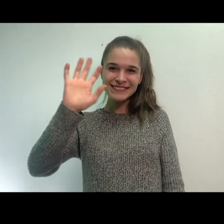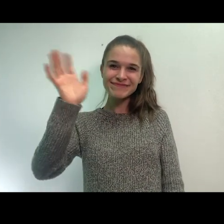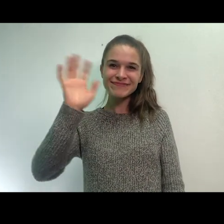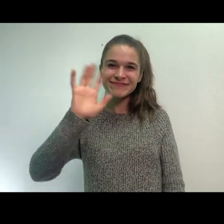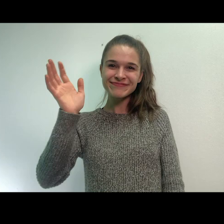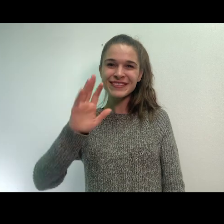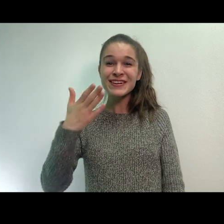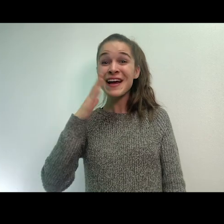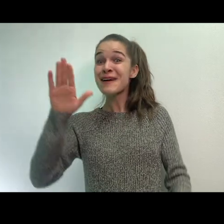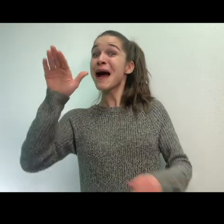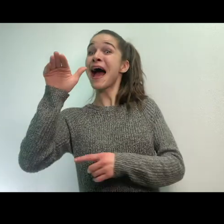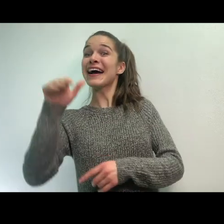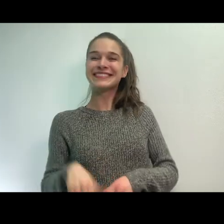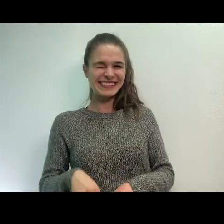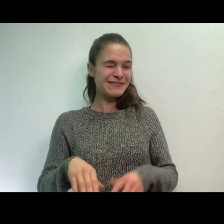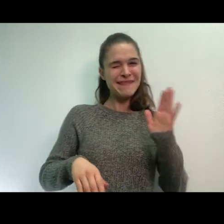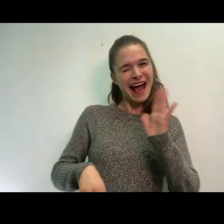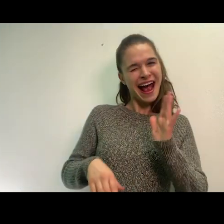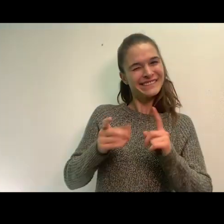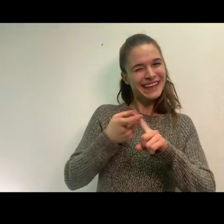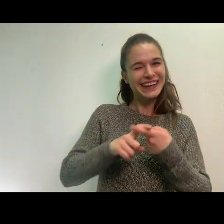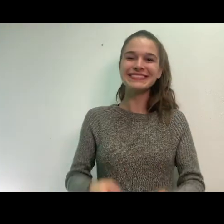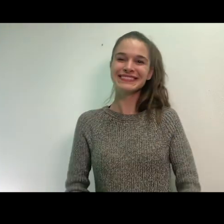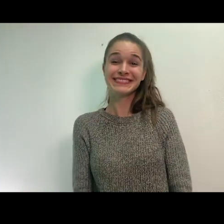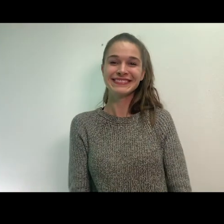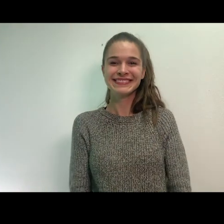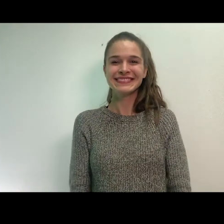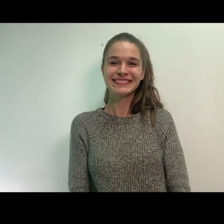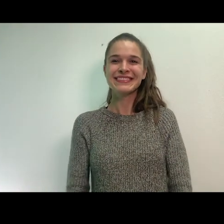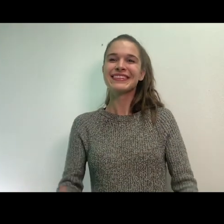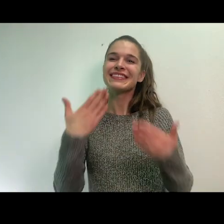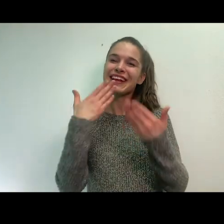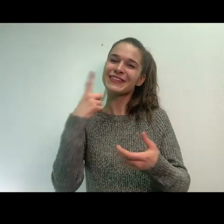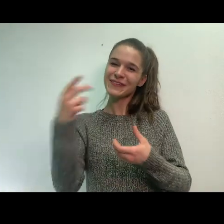Goodbye. Goodbye, friends. And thank you for joining.